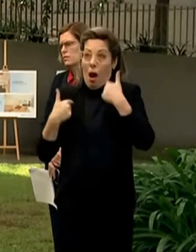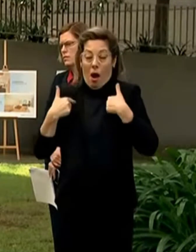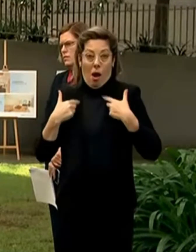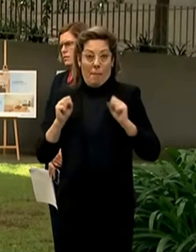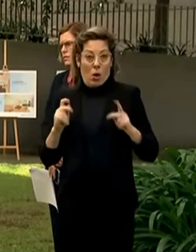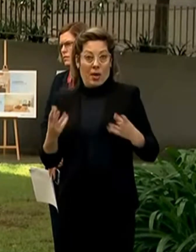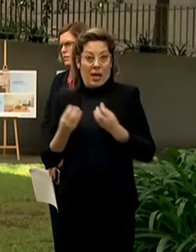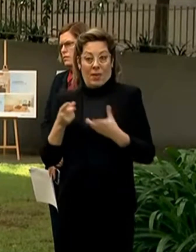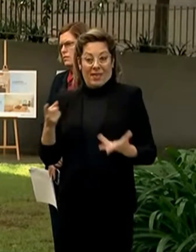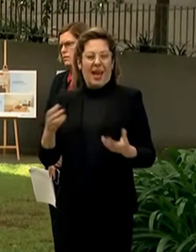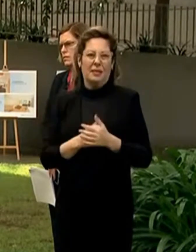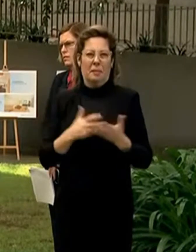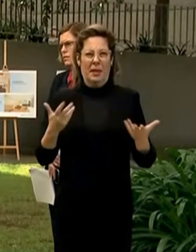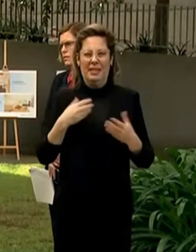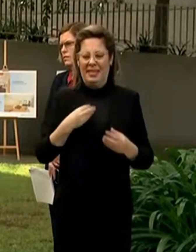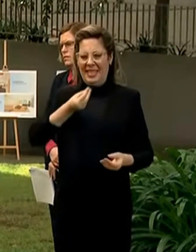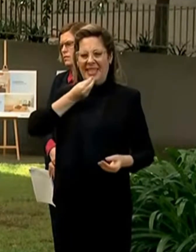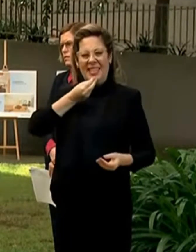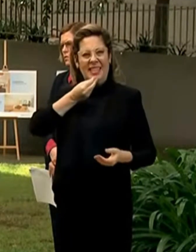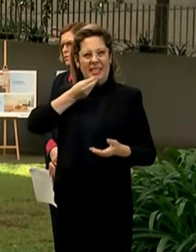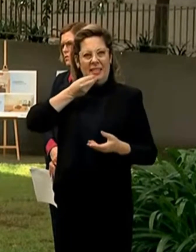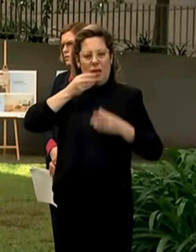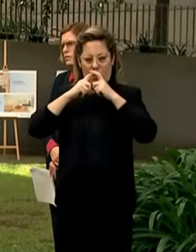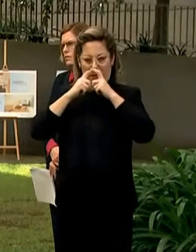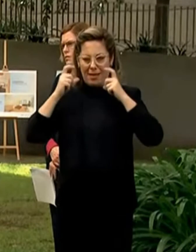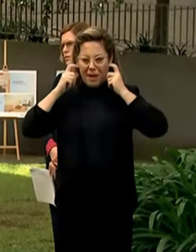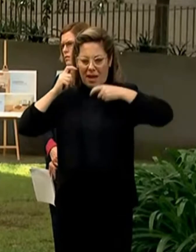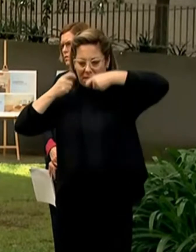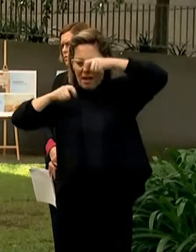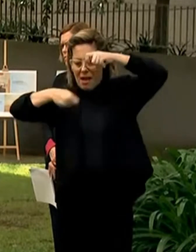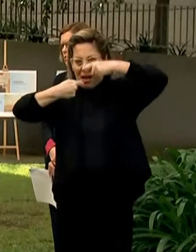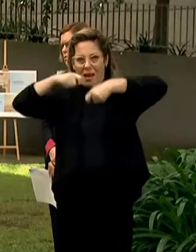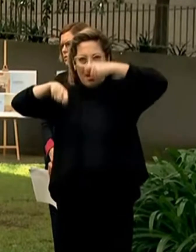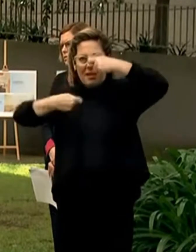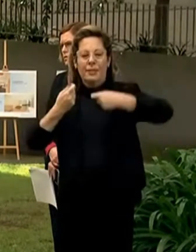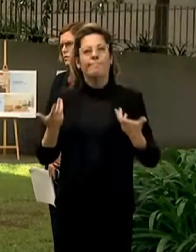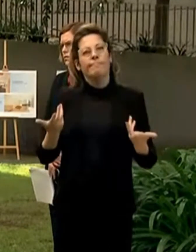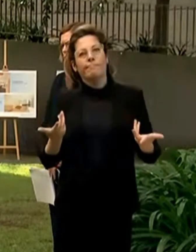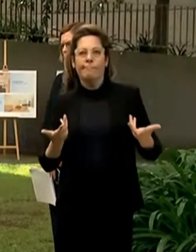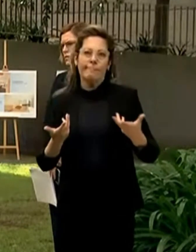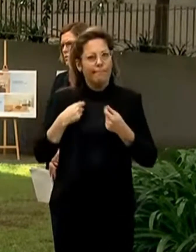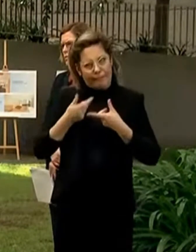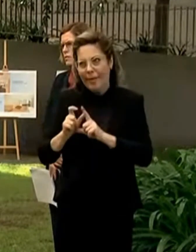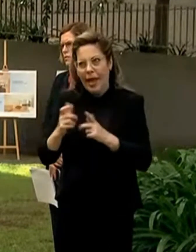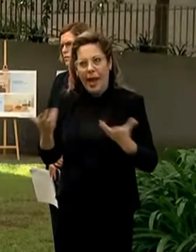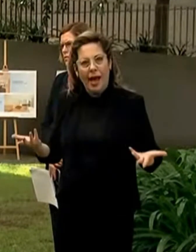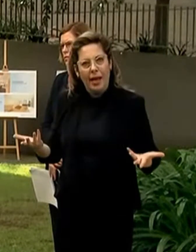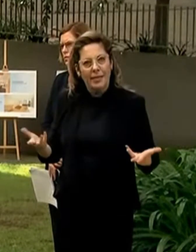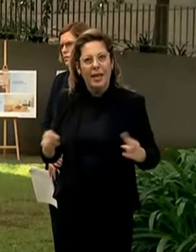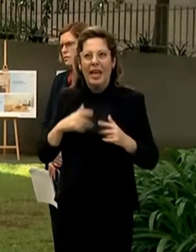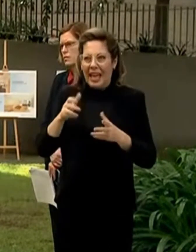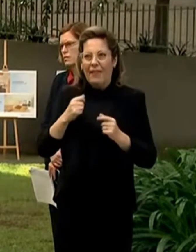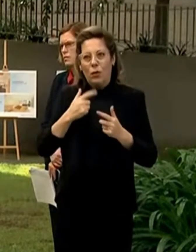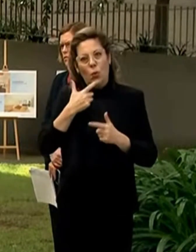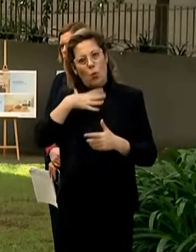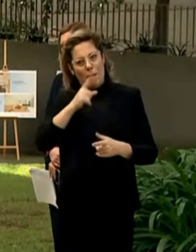eating. So therefore, if we're going to allow people to frequent those places in a COVID-safe way, you have to accept that when people are having a meal, you